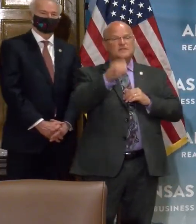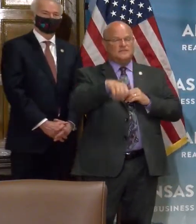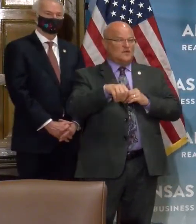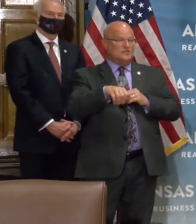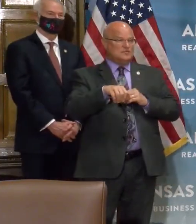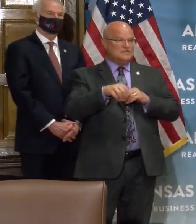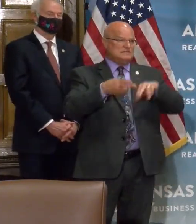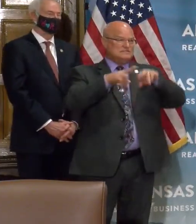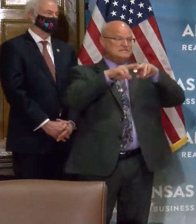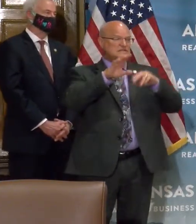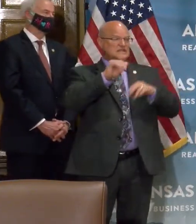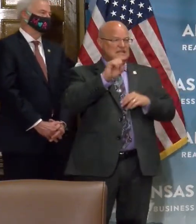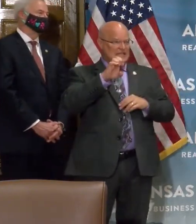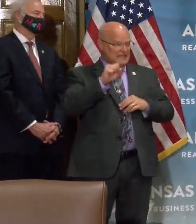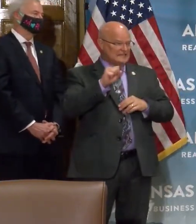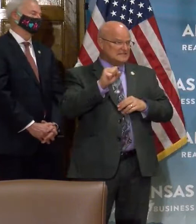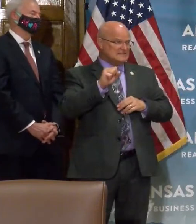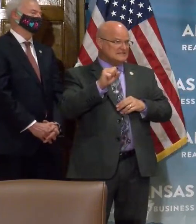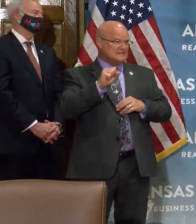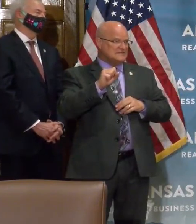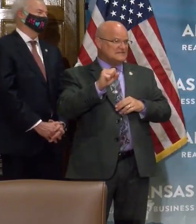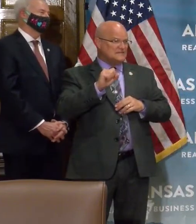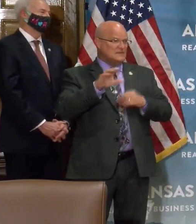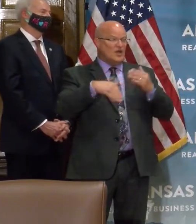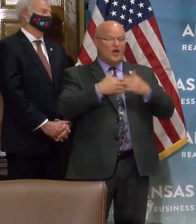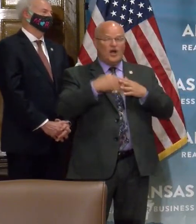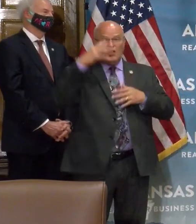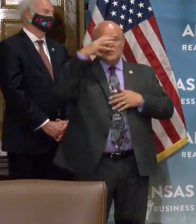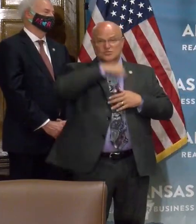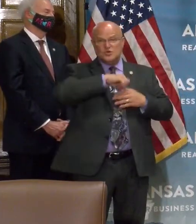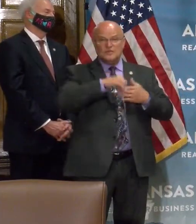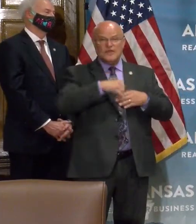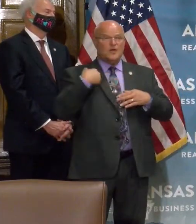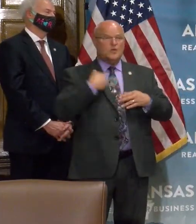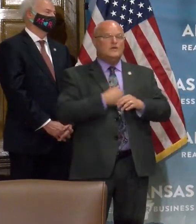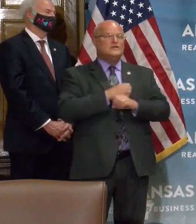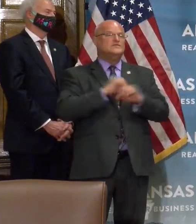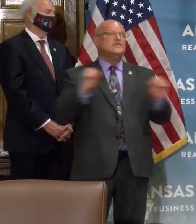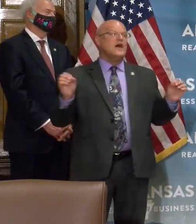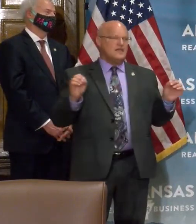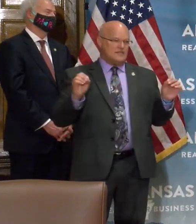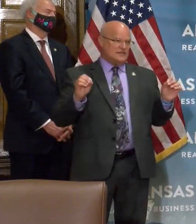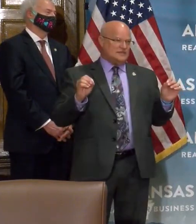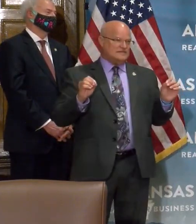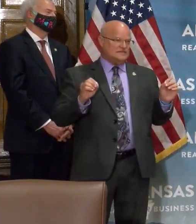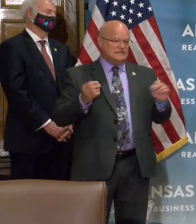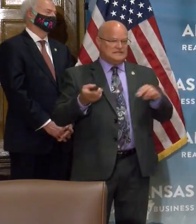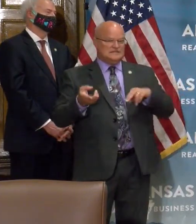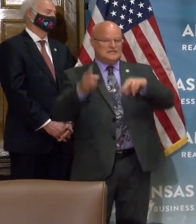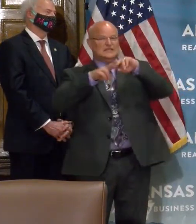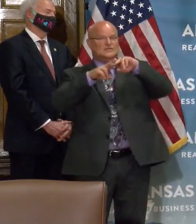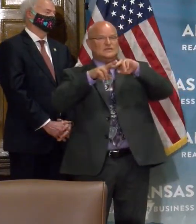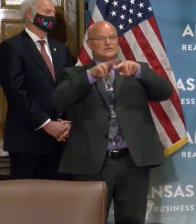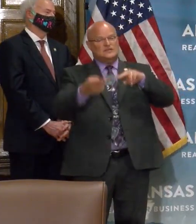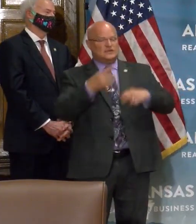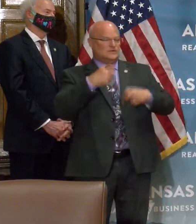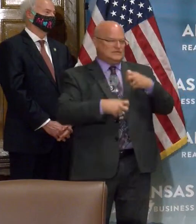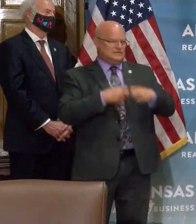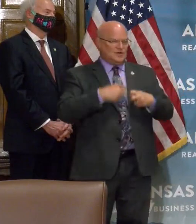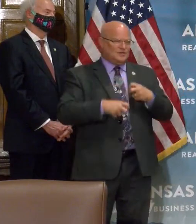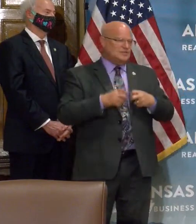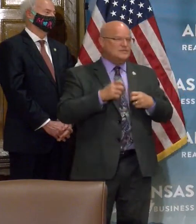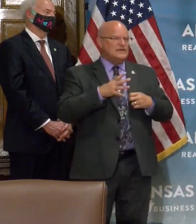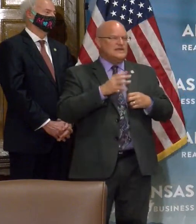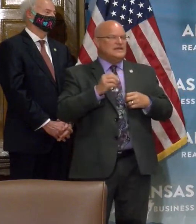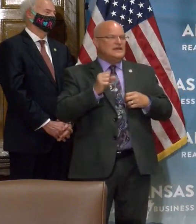maximum increase in the number of cases. That's all assuming that we don't do any interventions that either increase or decrease the probability